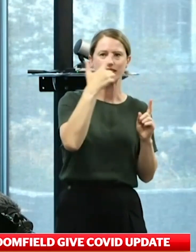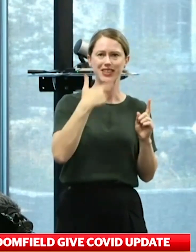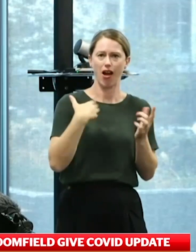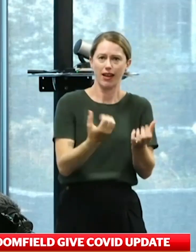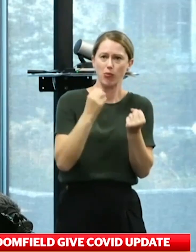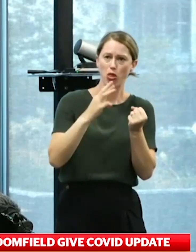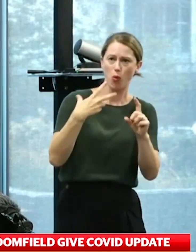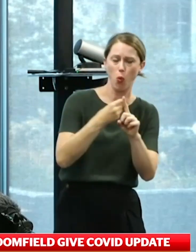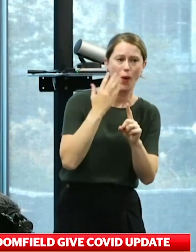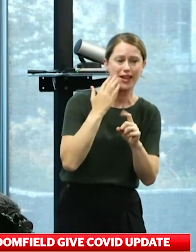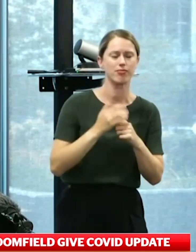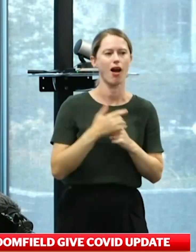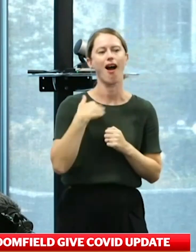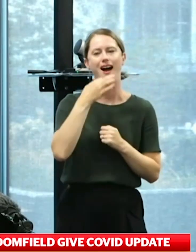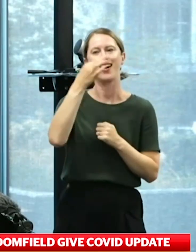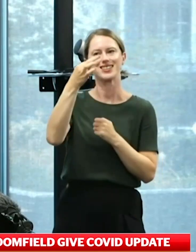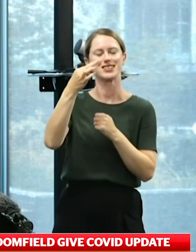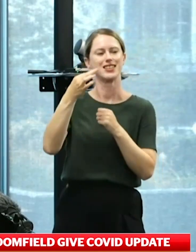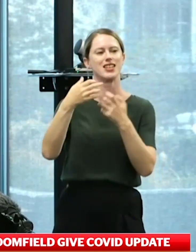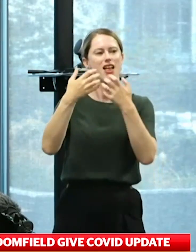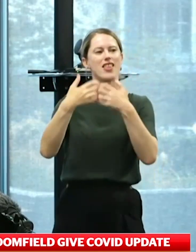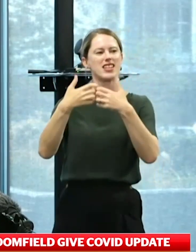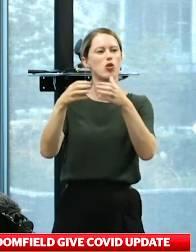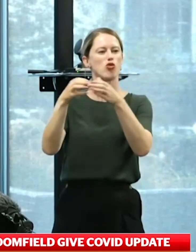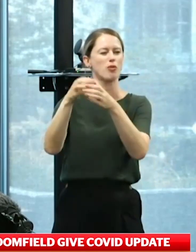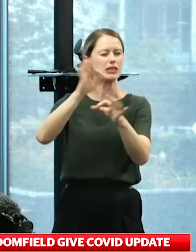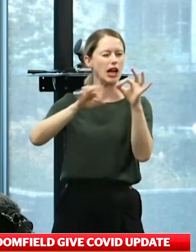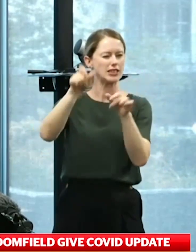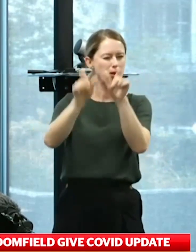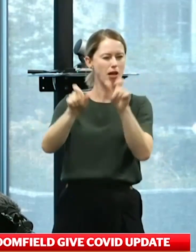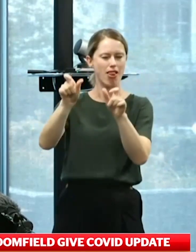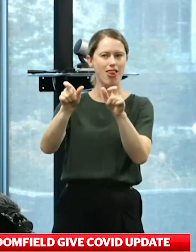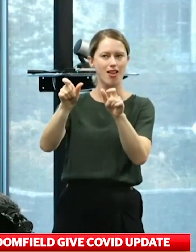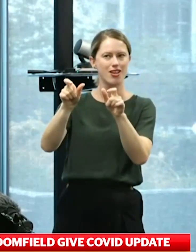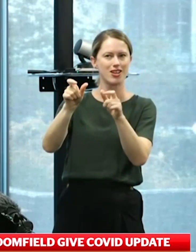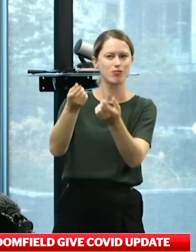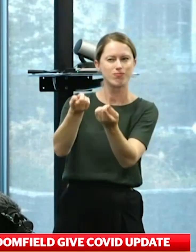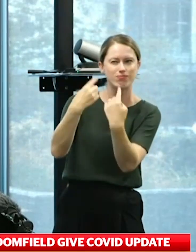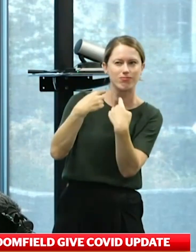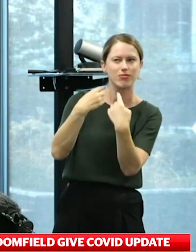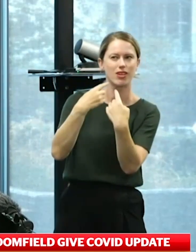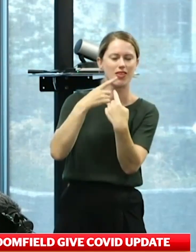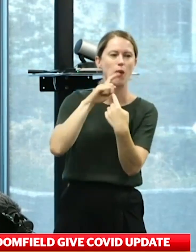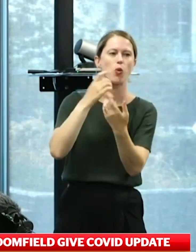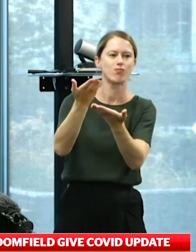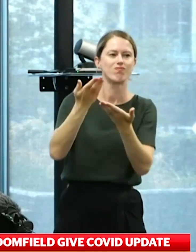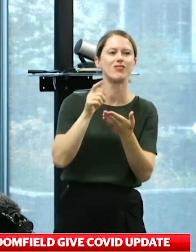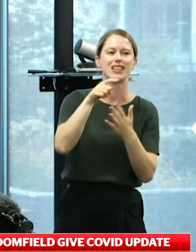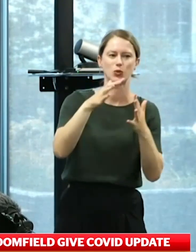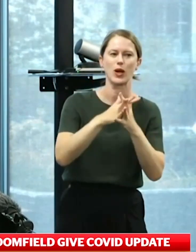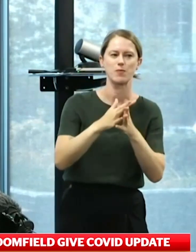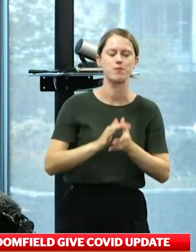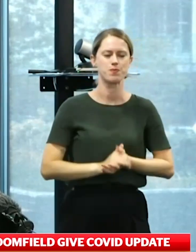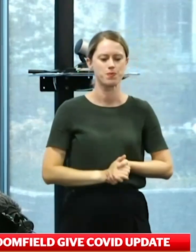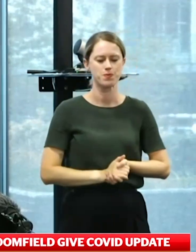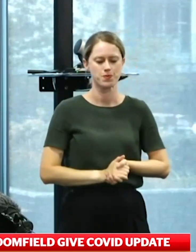dose. I've asked for advice on this from the technical advisory group that Ian Town chairs, and I'm expecting this next week. At